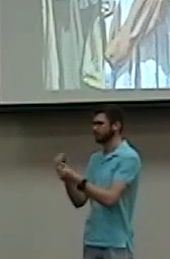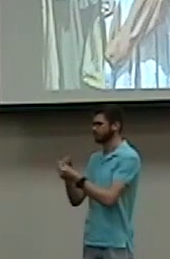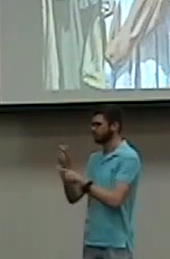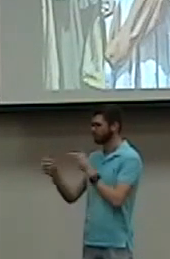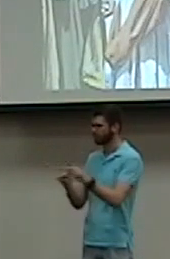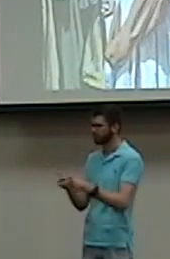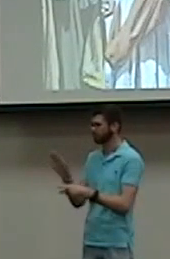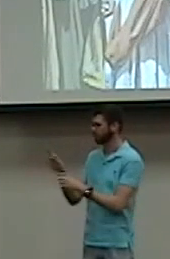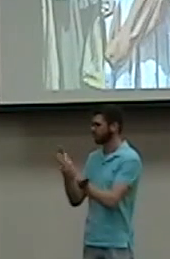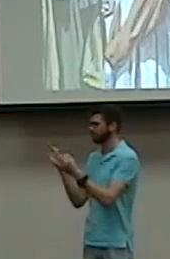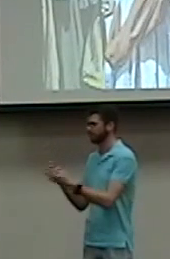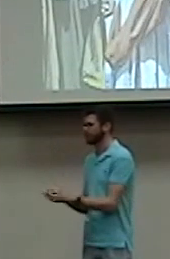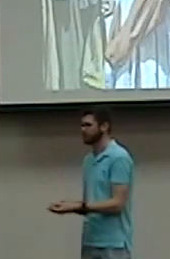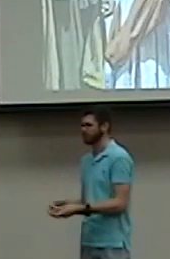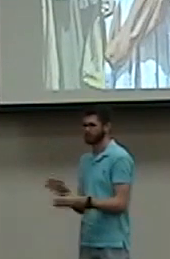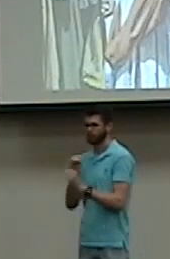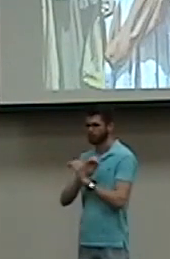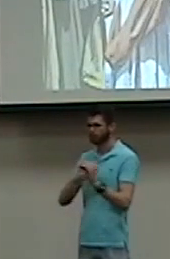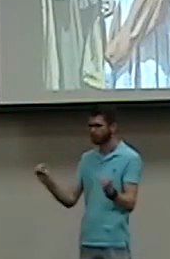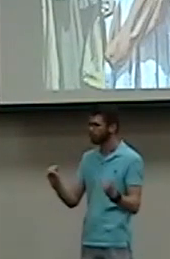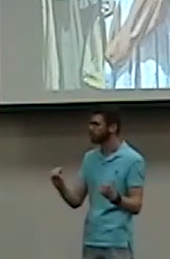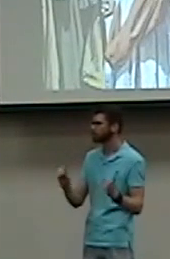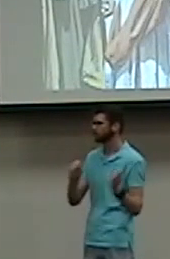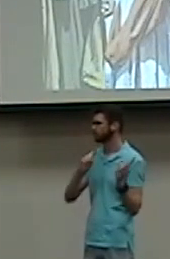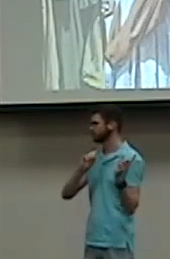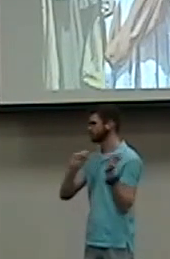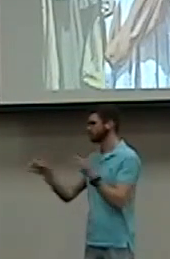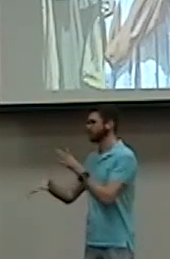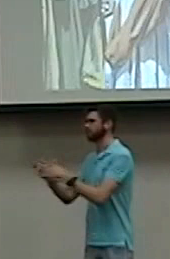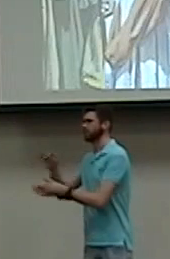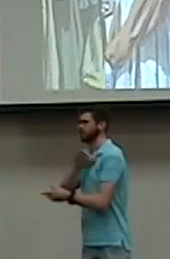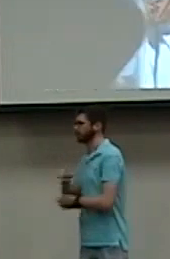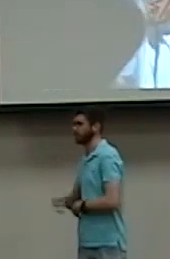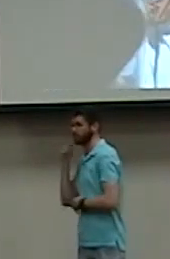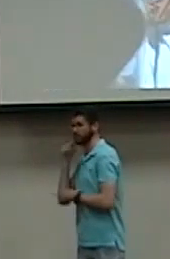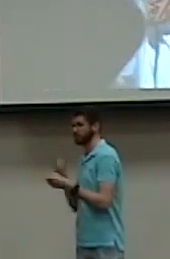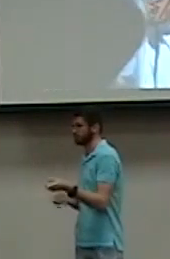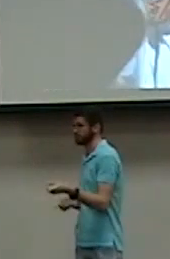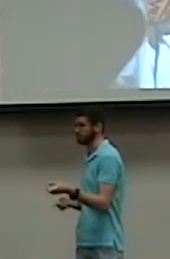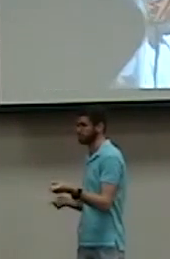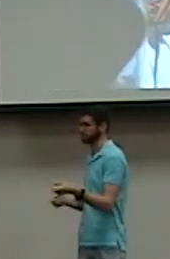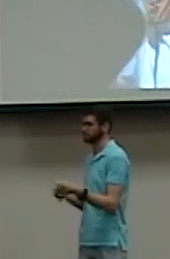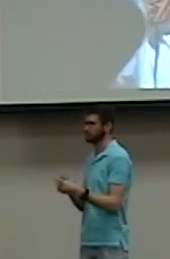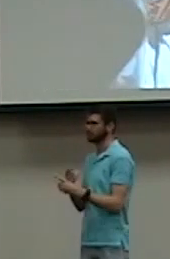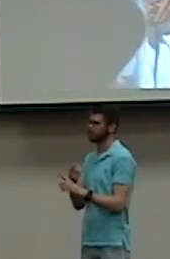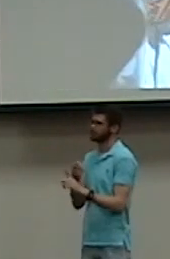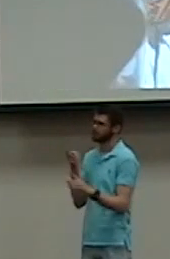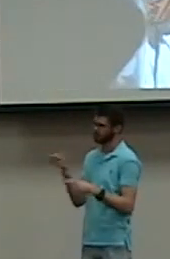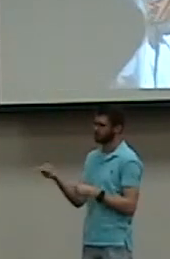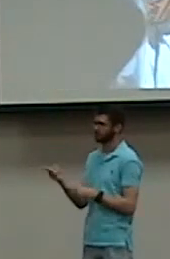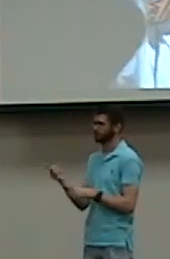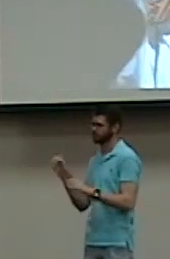no one comes to get Christ for her. And she approaches from the rear.